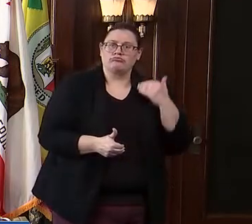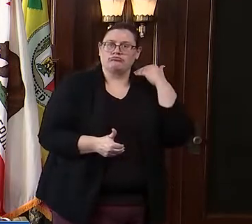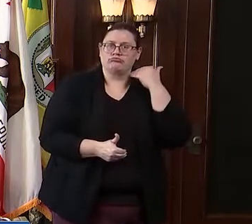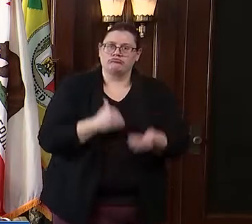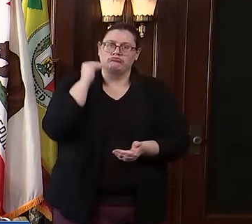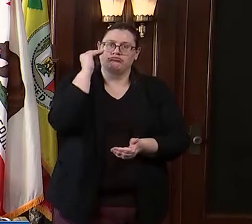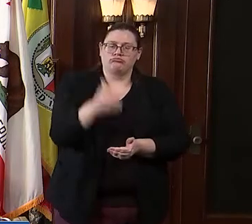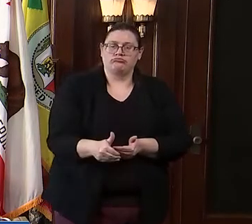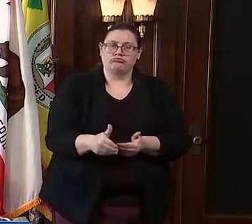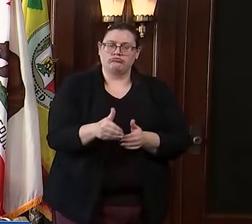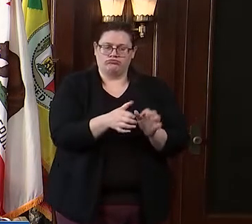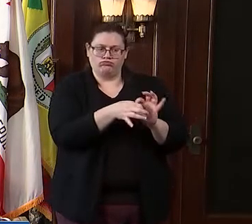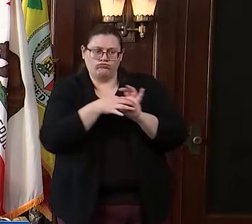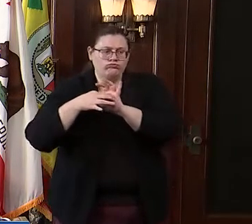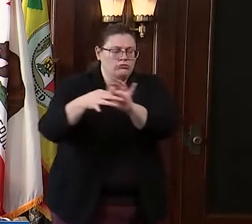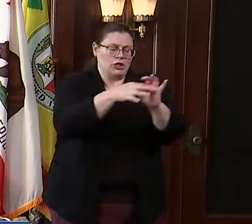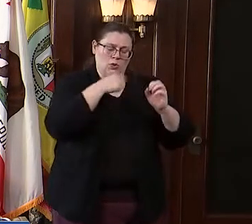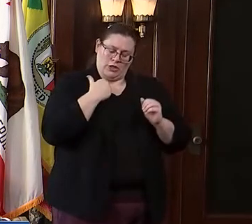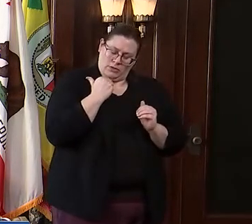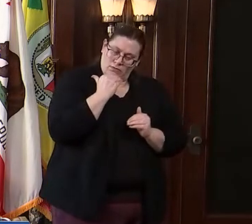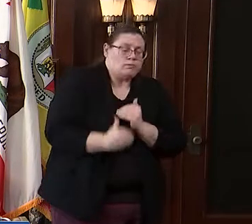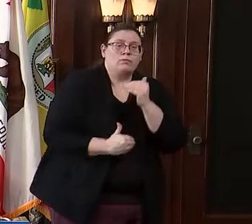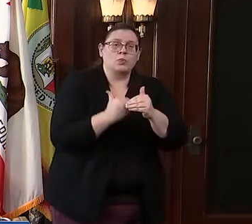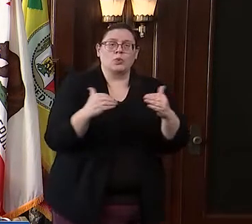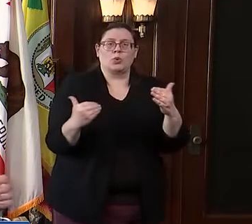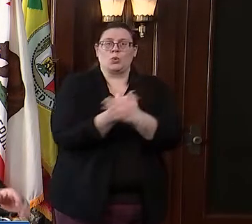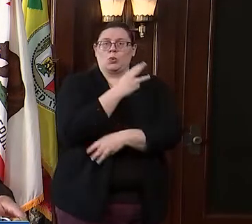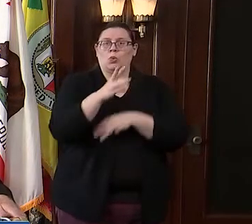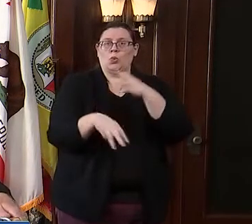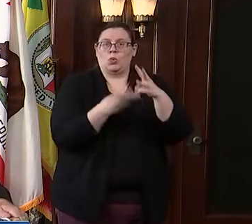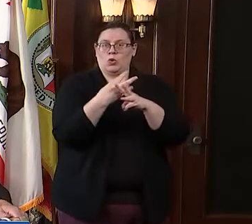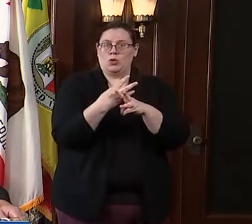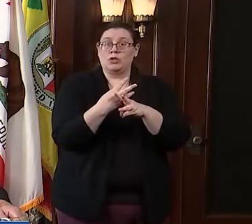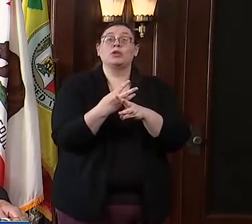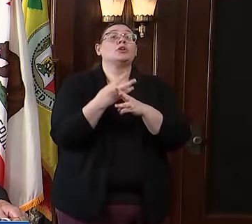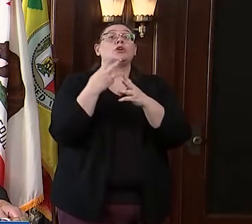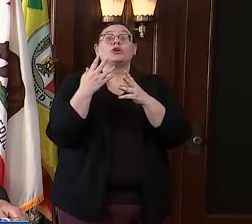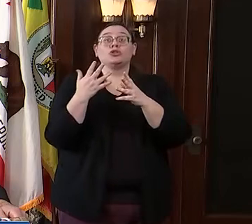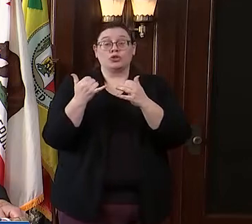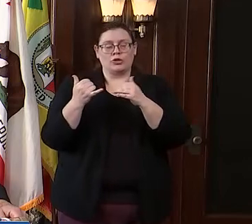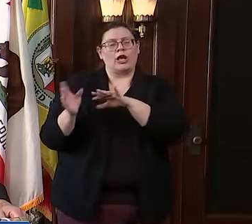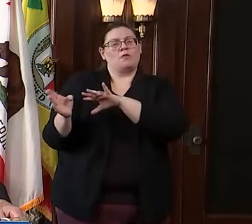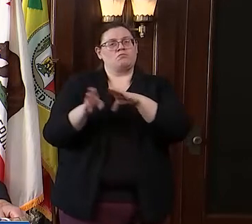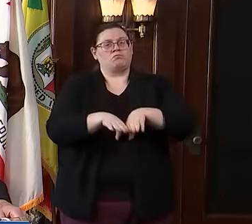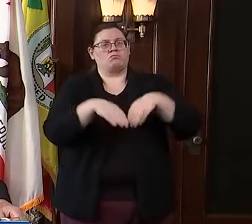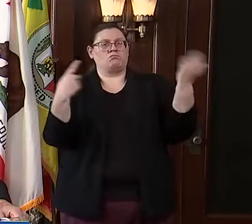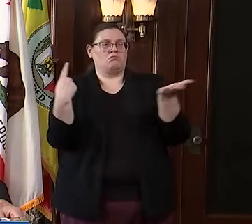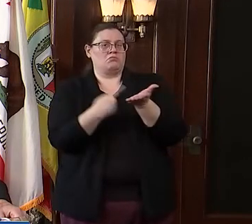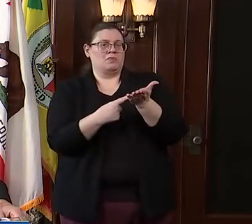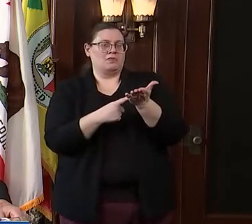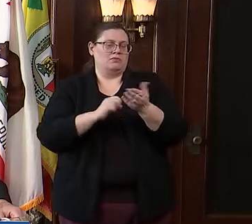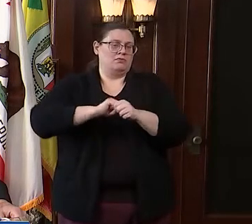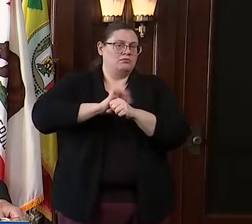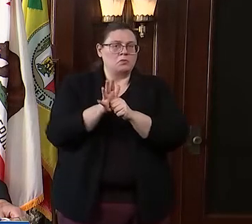taking bold steps into this new reality. So let me turn now to where we are in our fight against